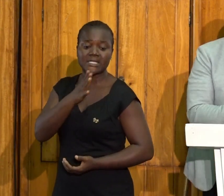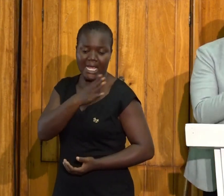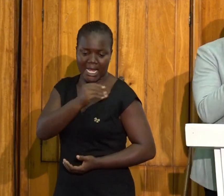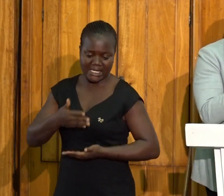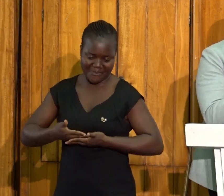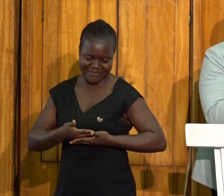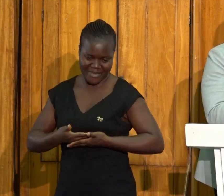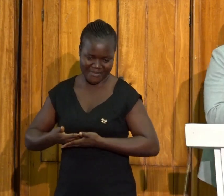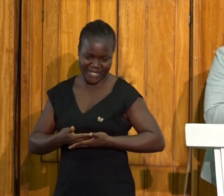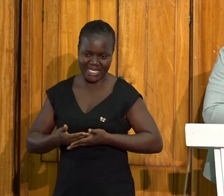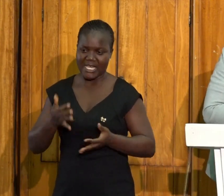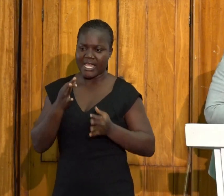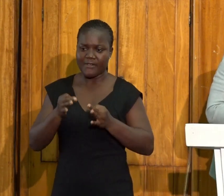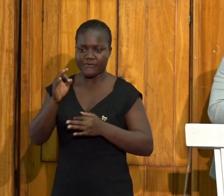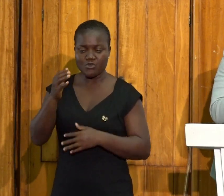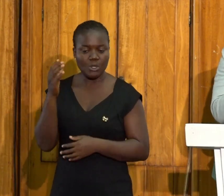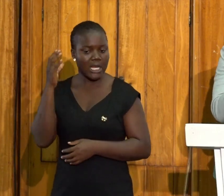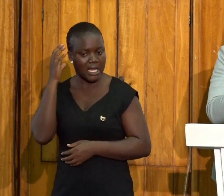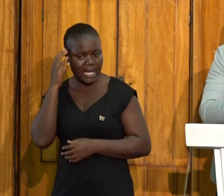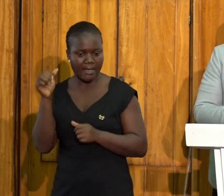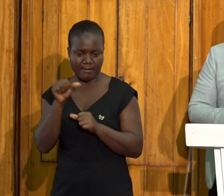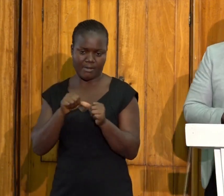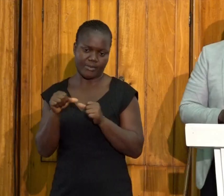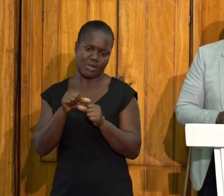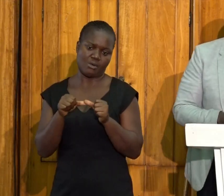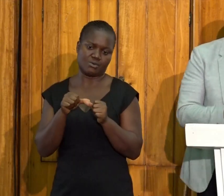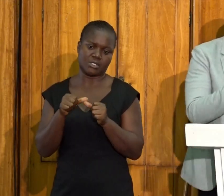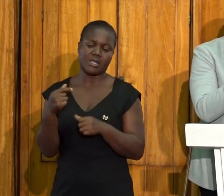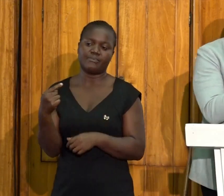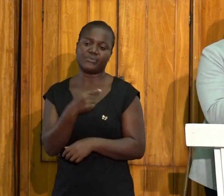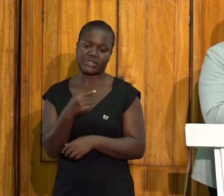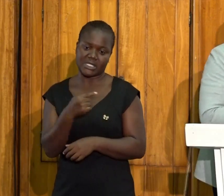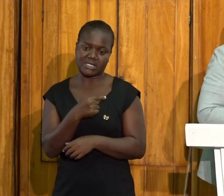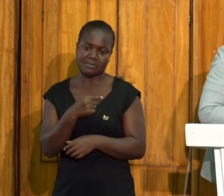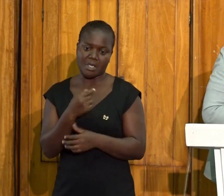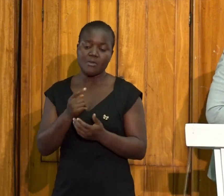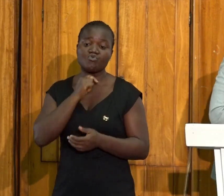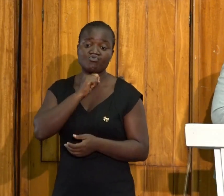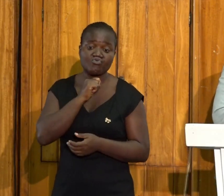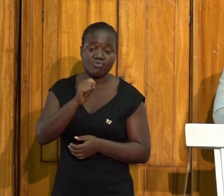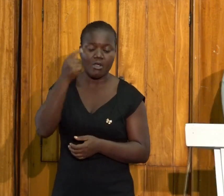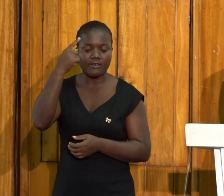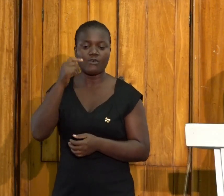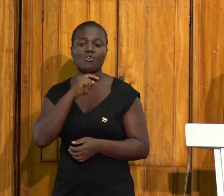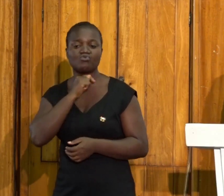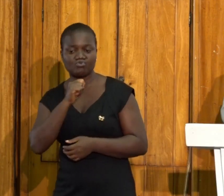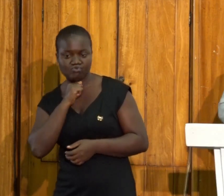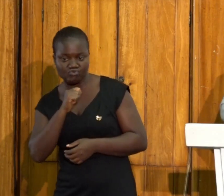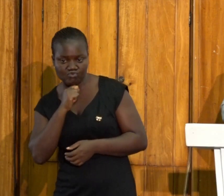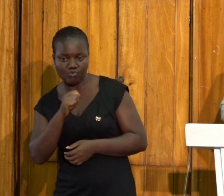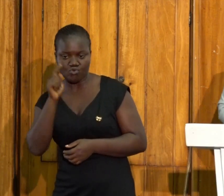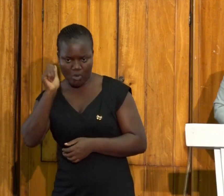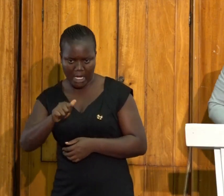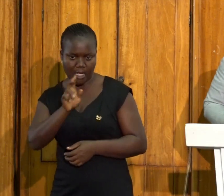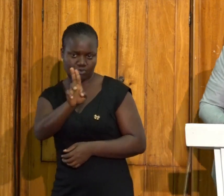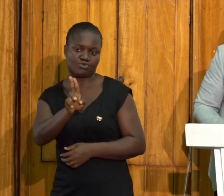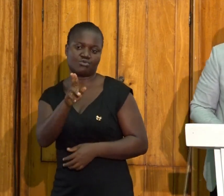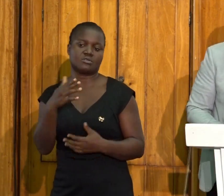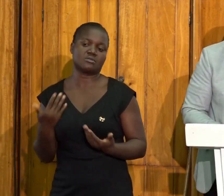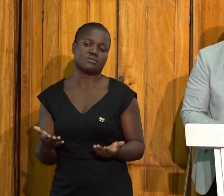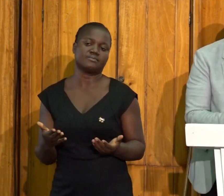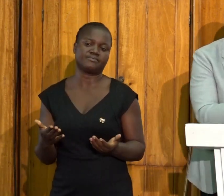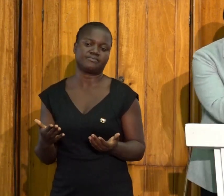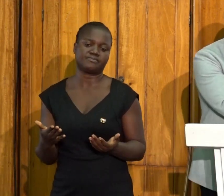So if you are really serious about ending vertical transmission, maybe a 2-for-2 approach can be advocated in